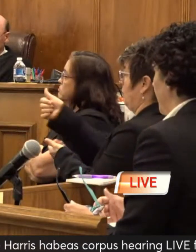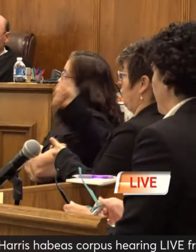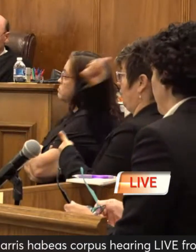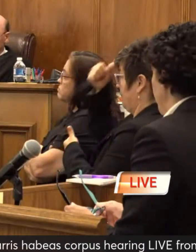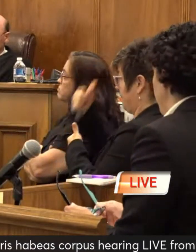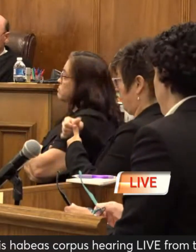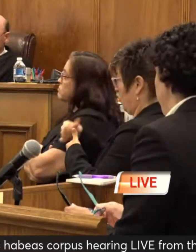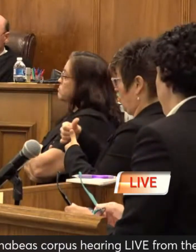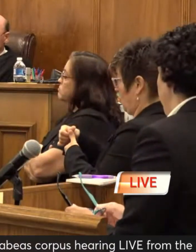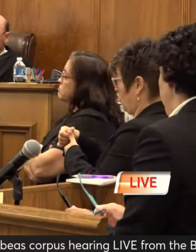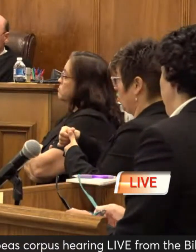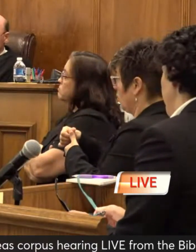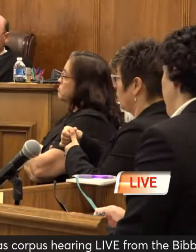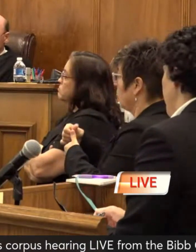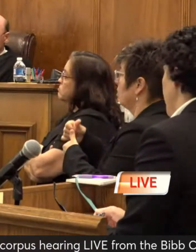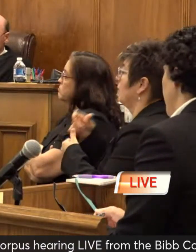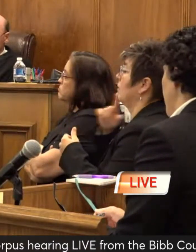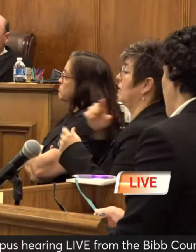and Rico.